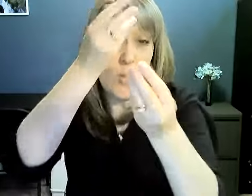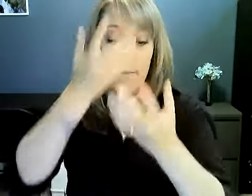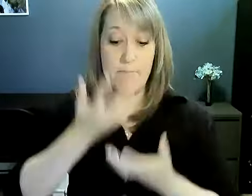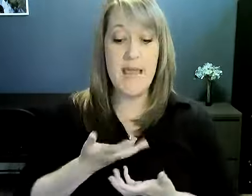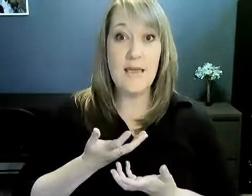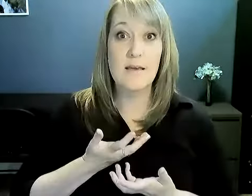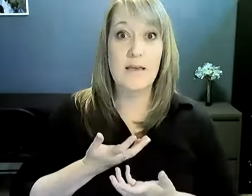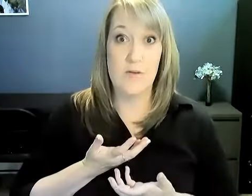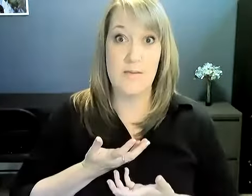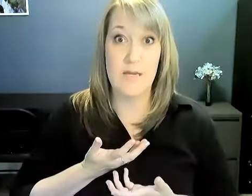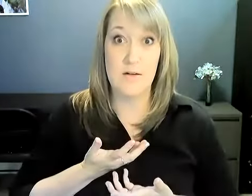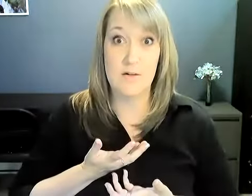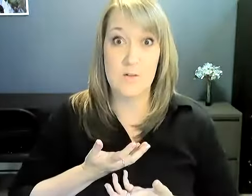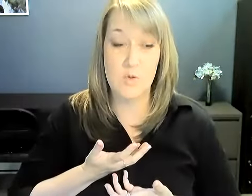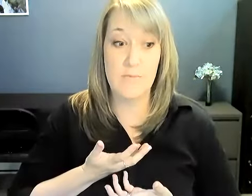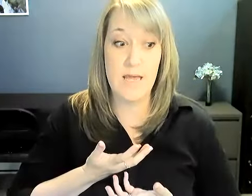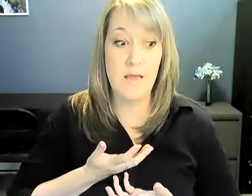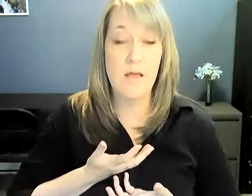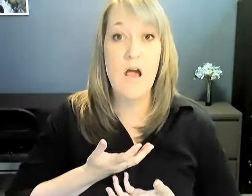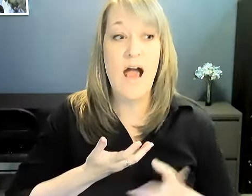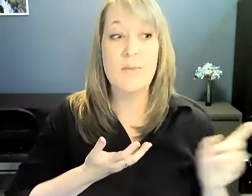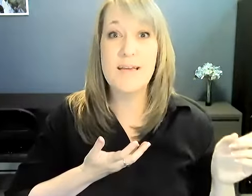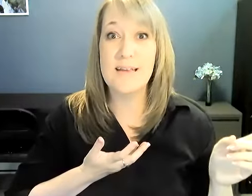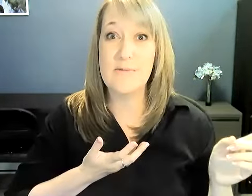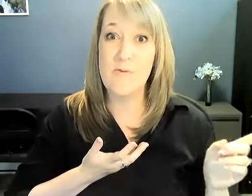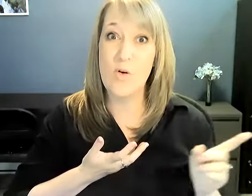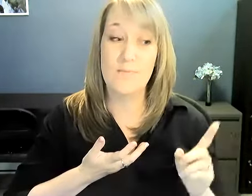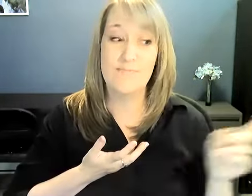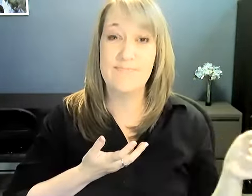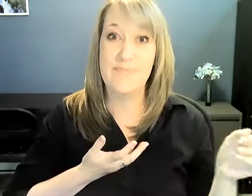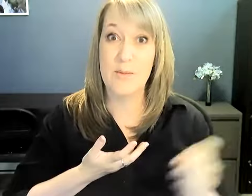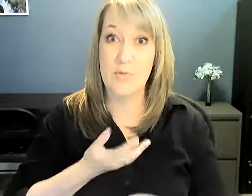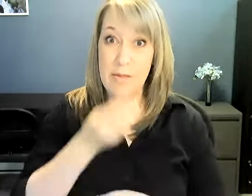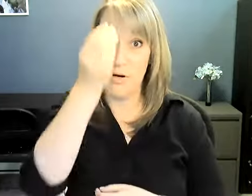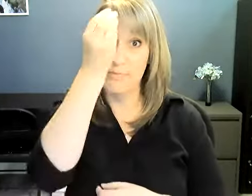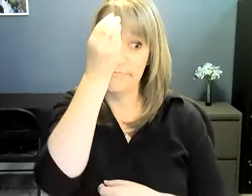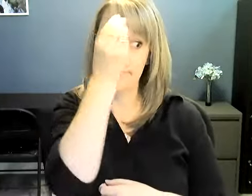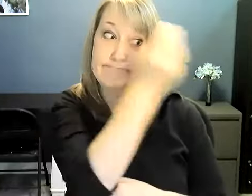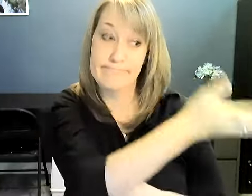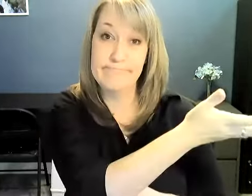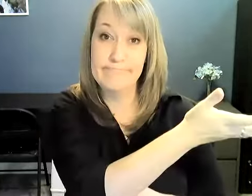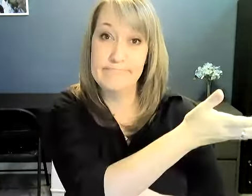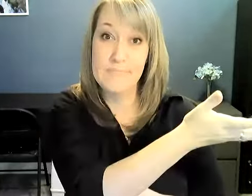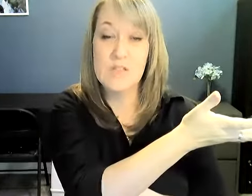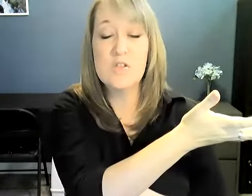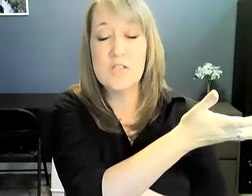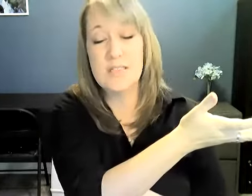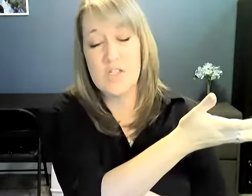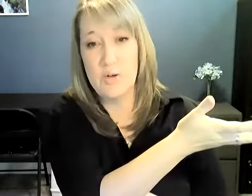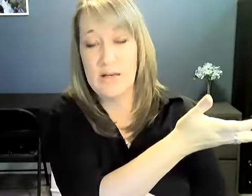inform me, it'll come here toward me. I'm going to inform my brother. Usually it's two-handed, but you can